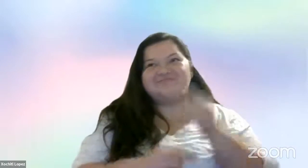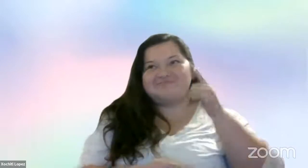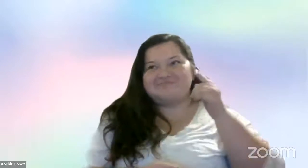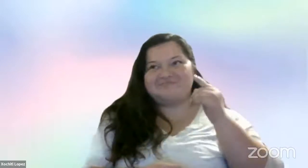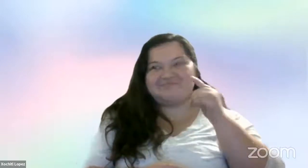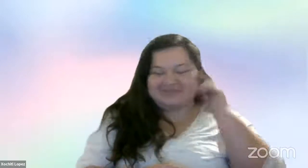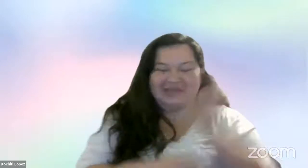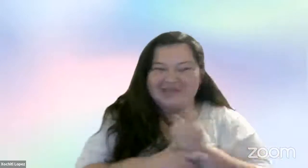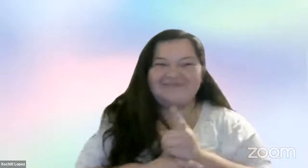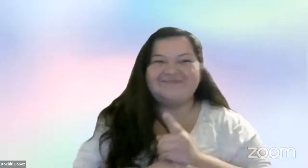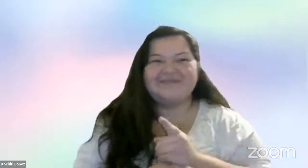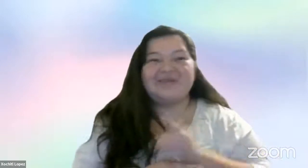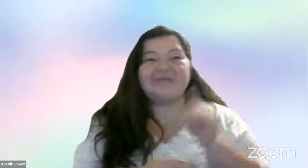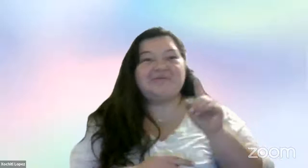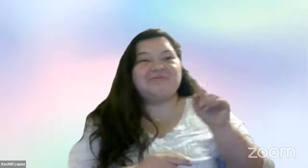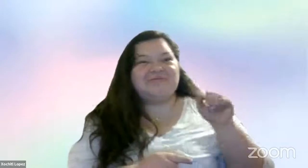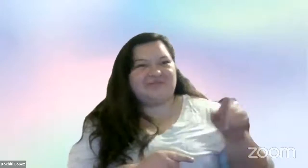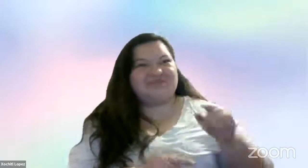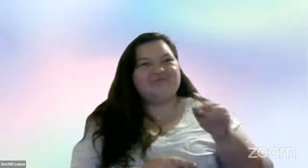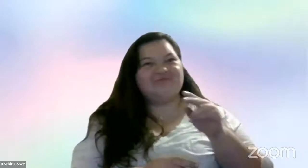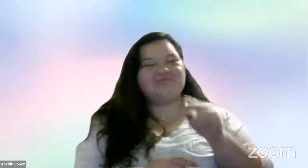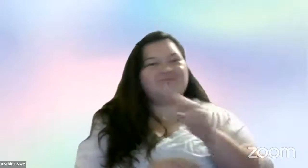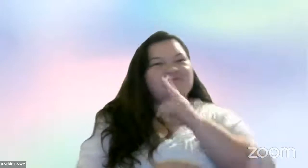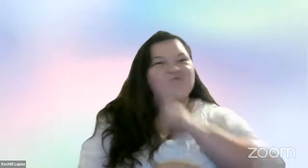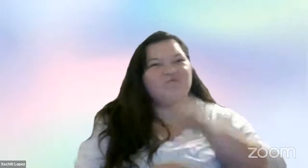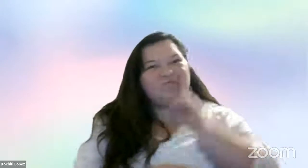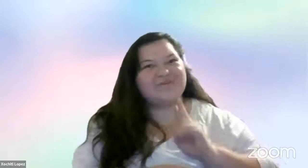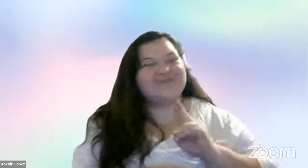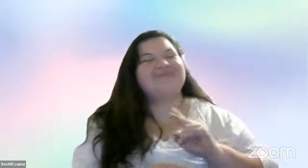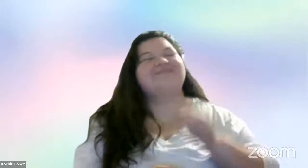And he was born deaf.